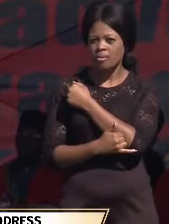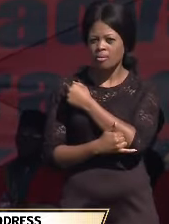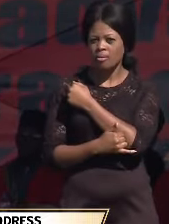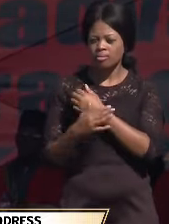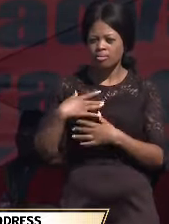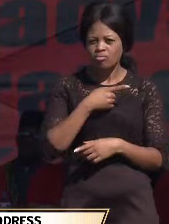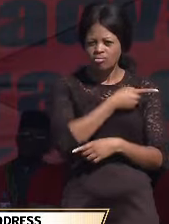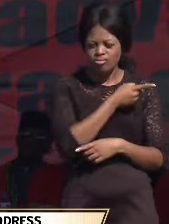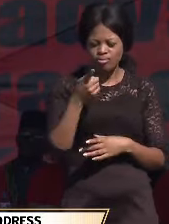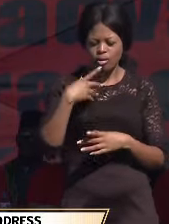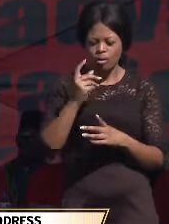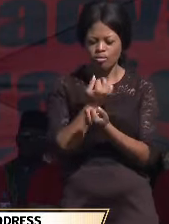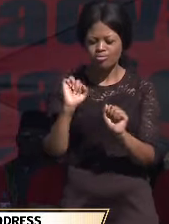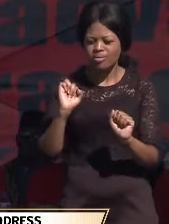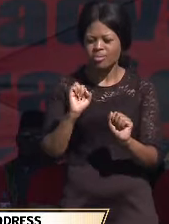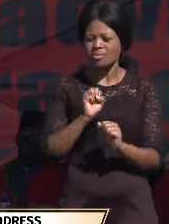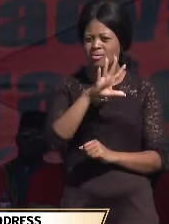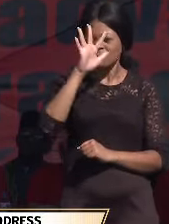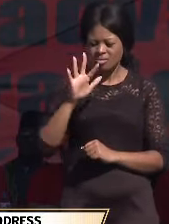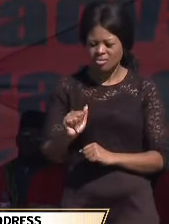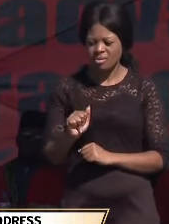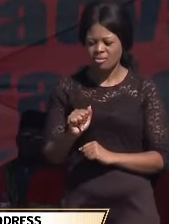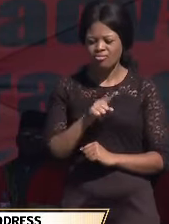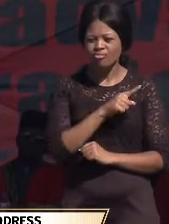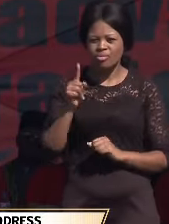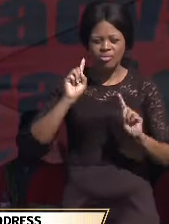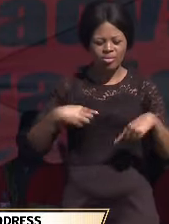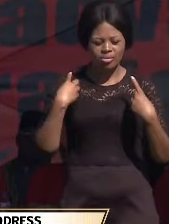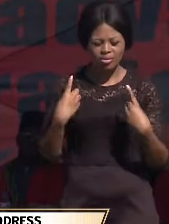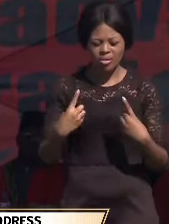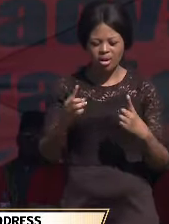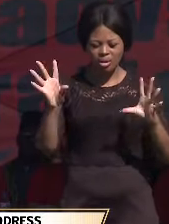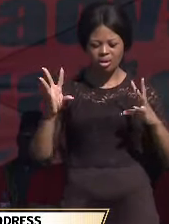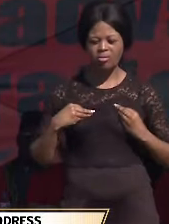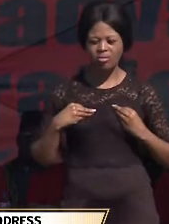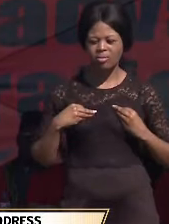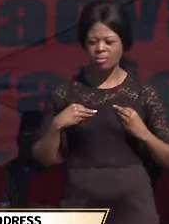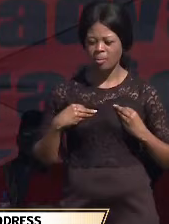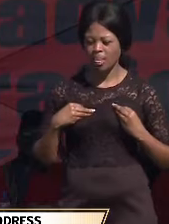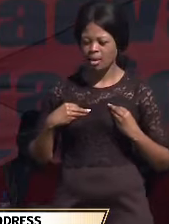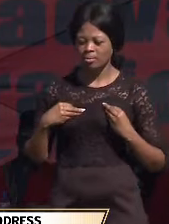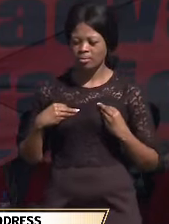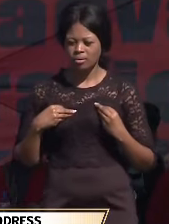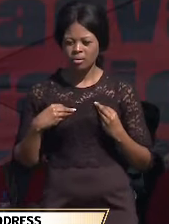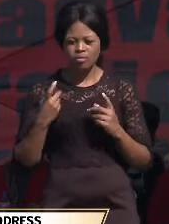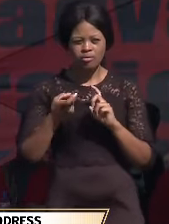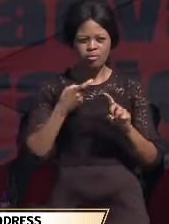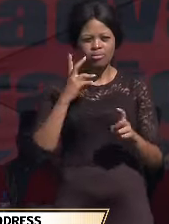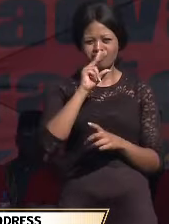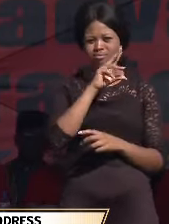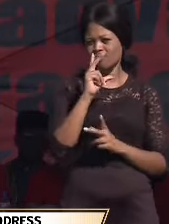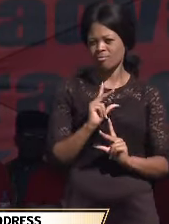to liberate South Africa. You cannot actually allow it to be taken by